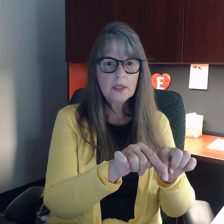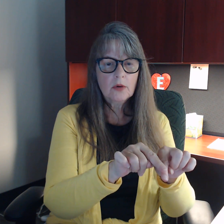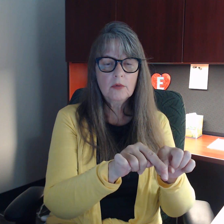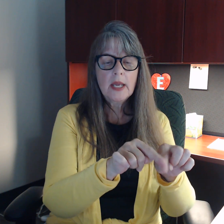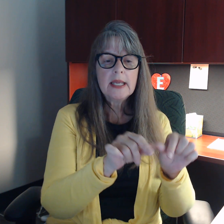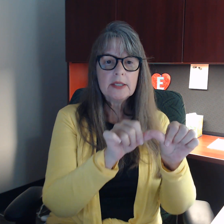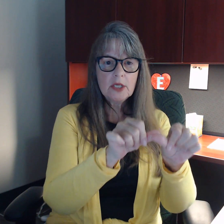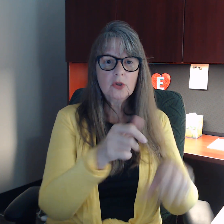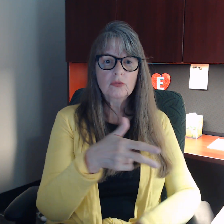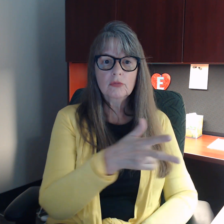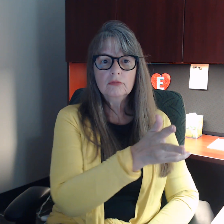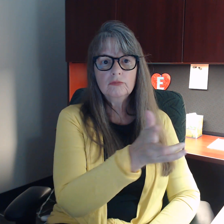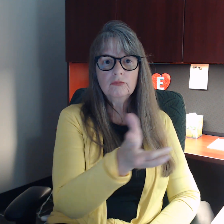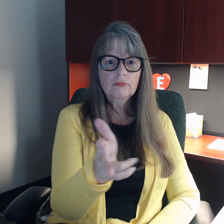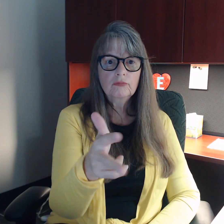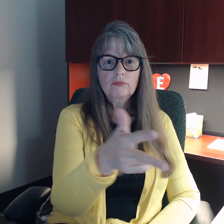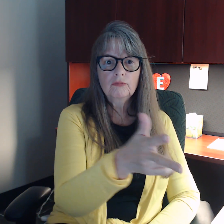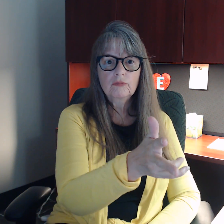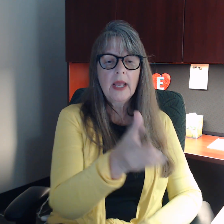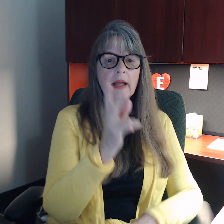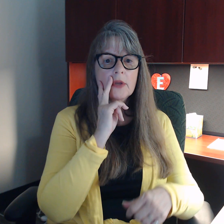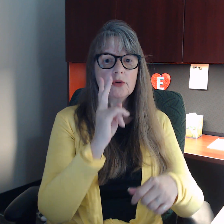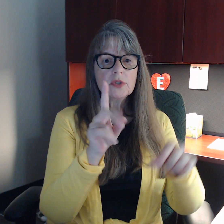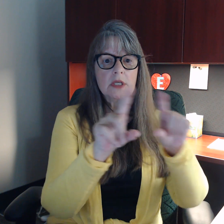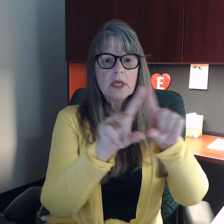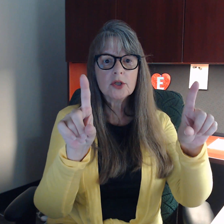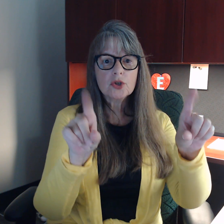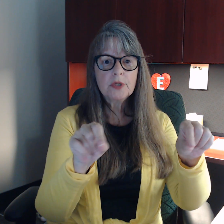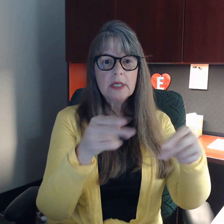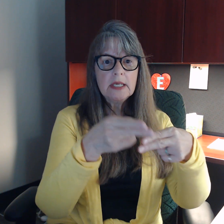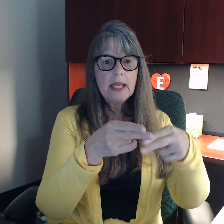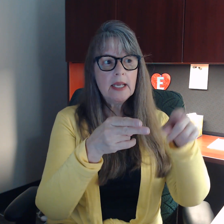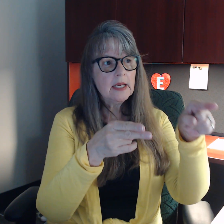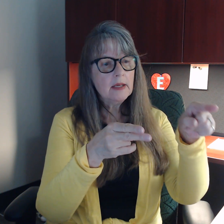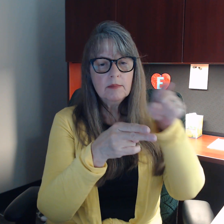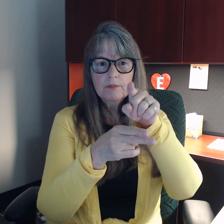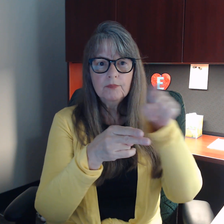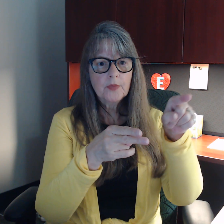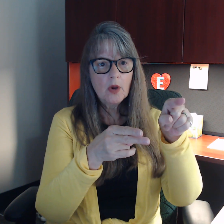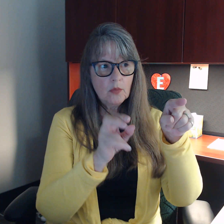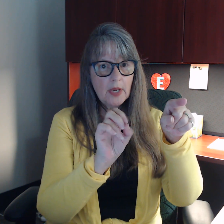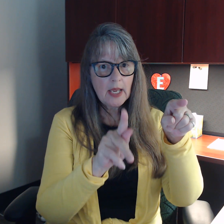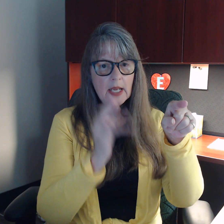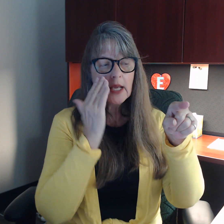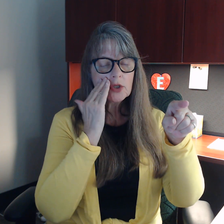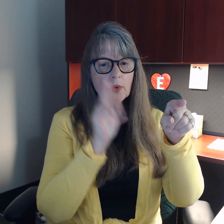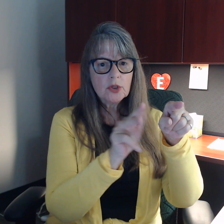no, continue, and then you see that street name, okay, so I turn